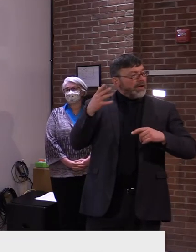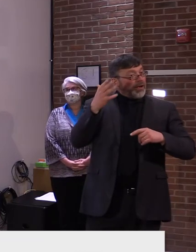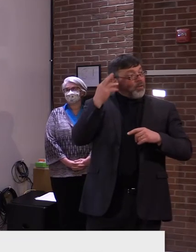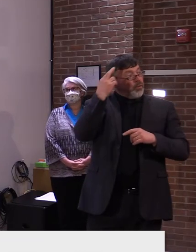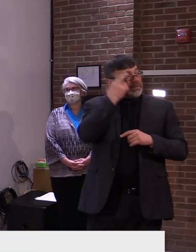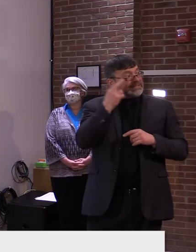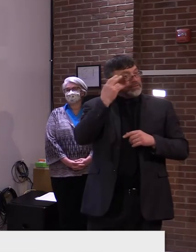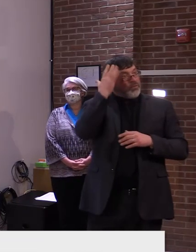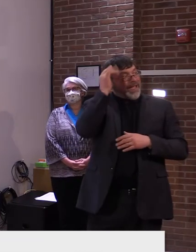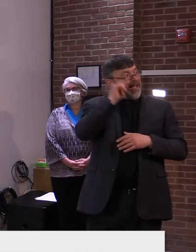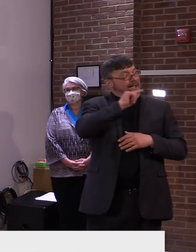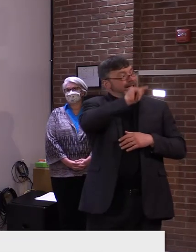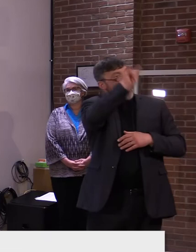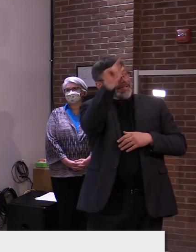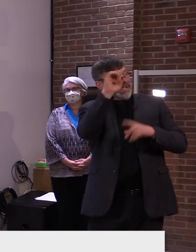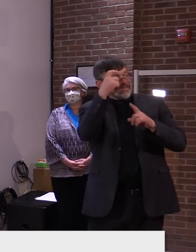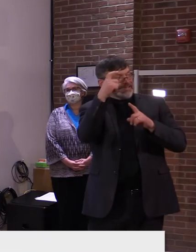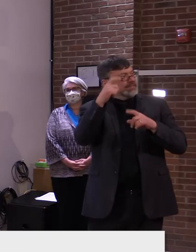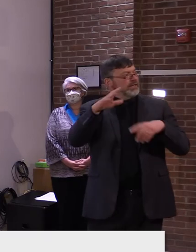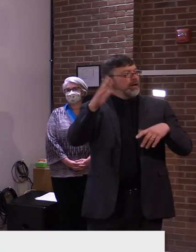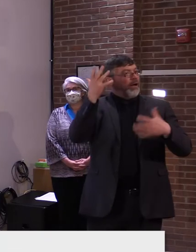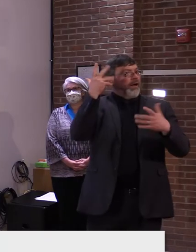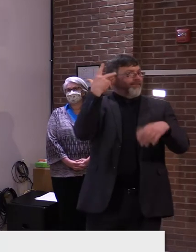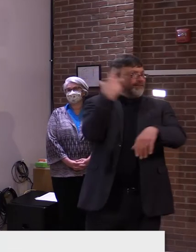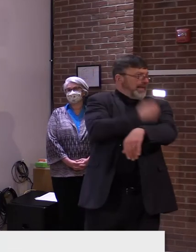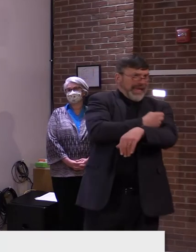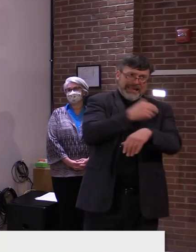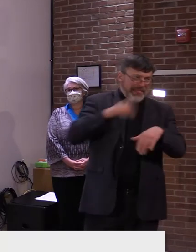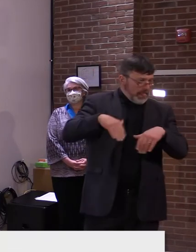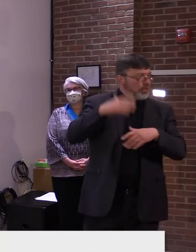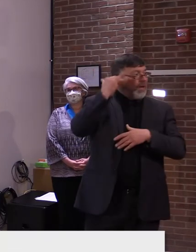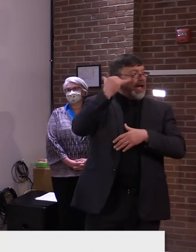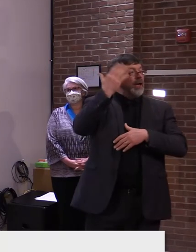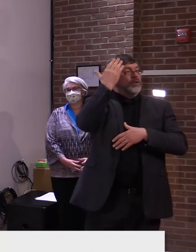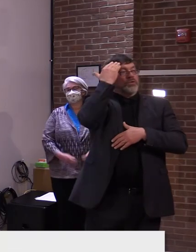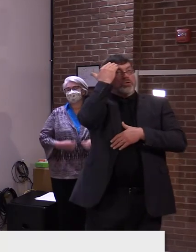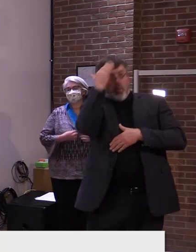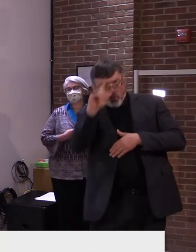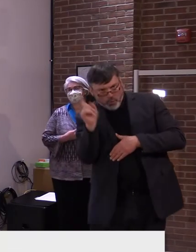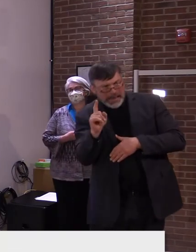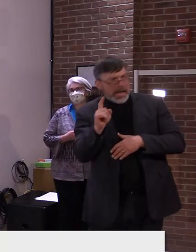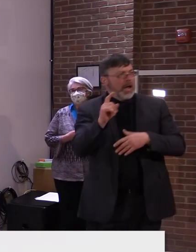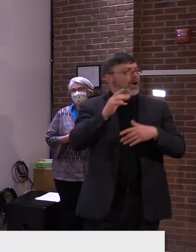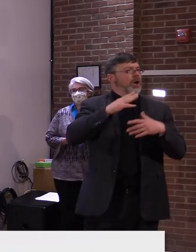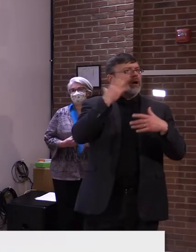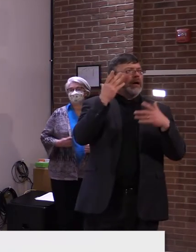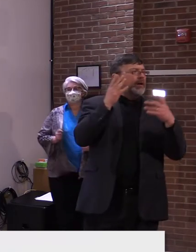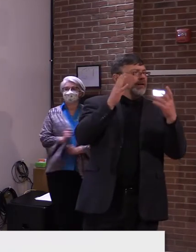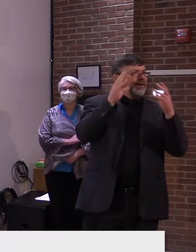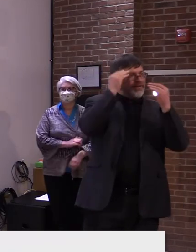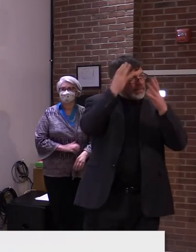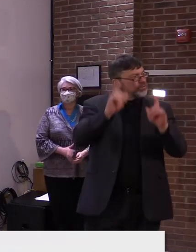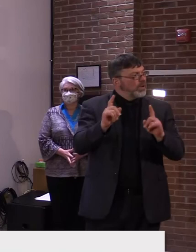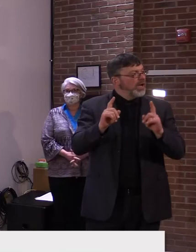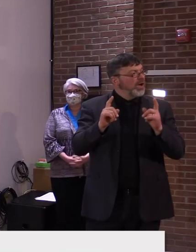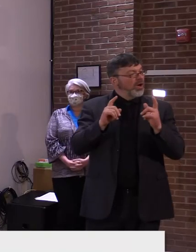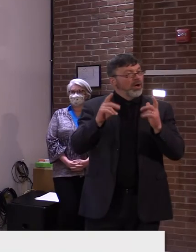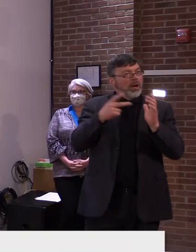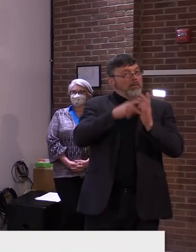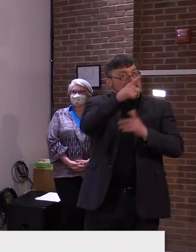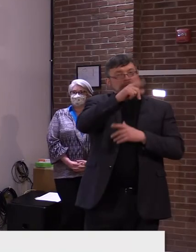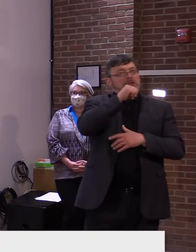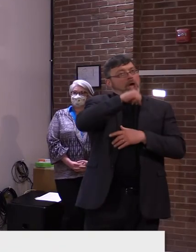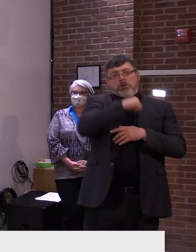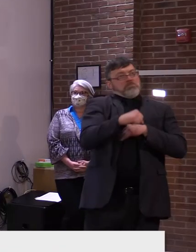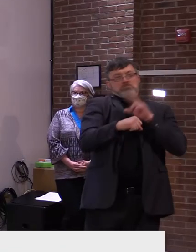that the clinics are there and they should be signing up at this point. I think also, and Dr. Levine brought this up yesterday, is